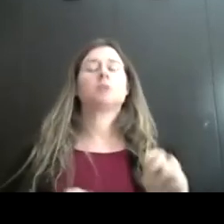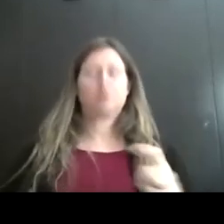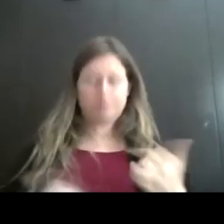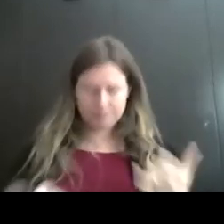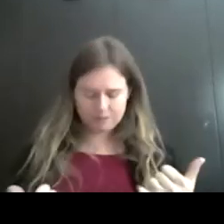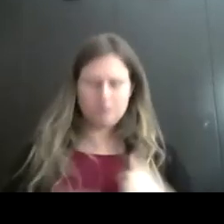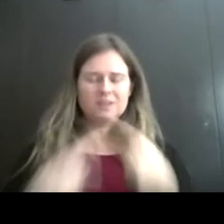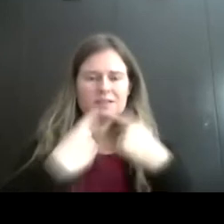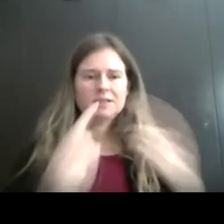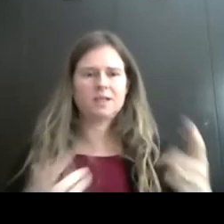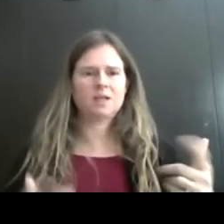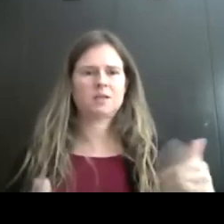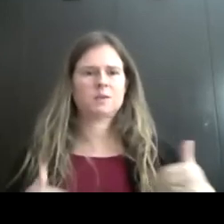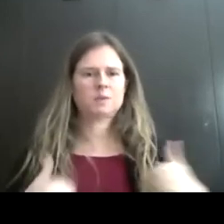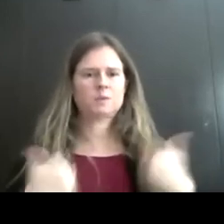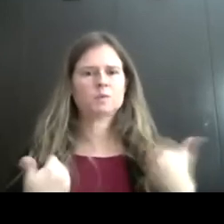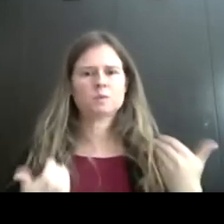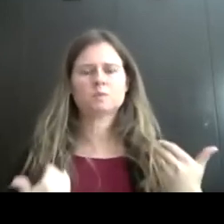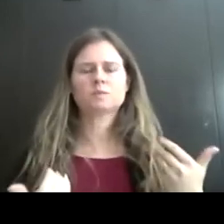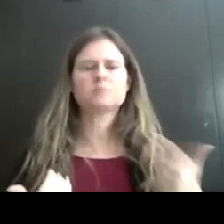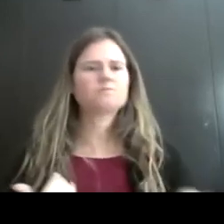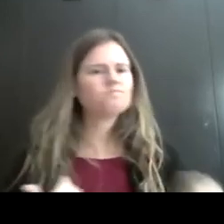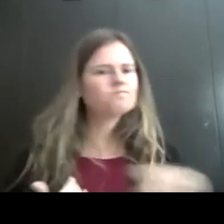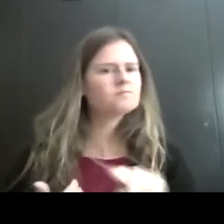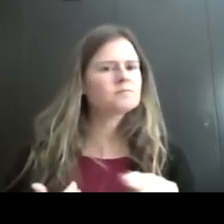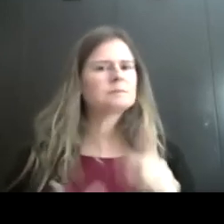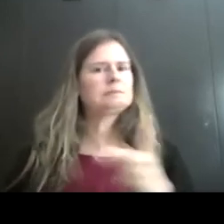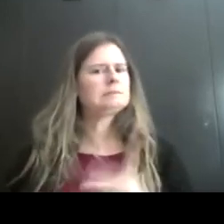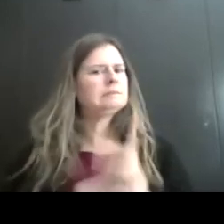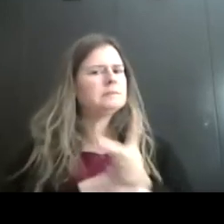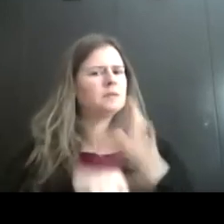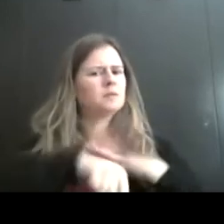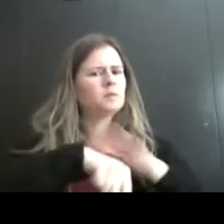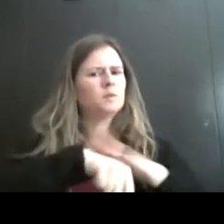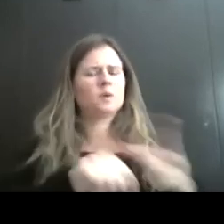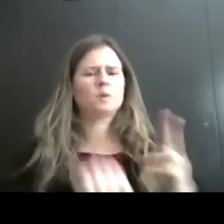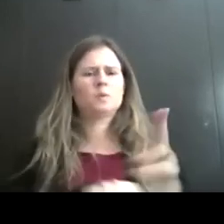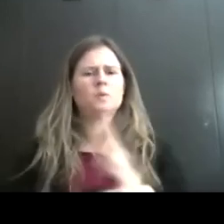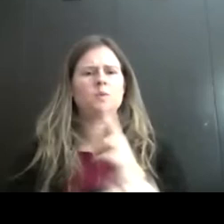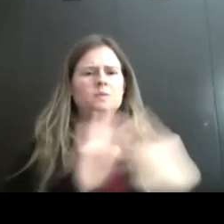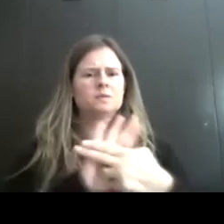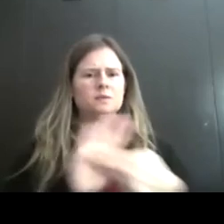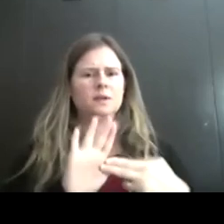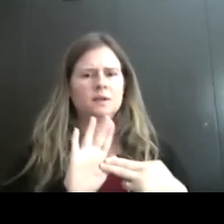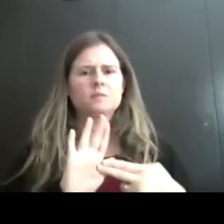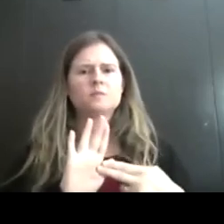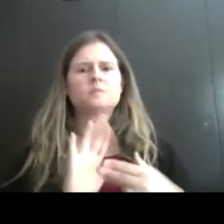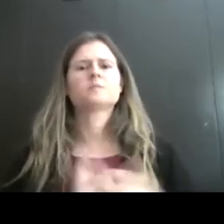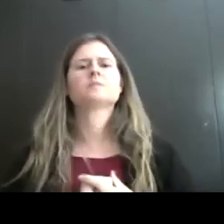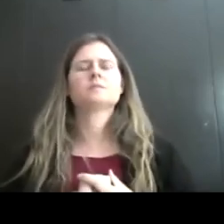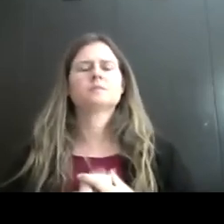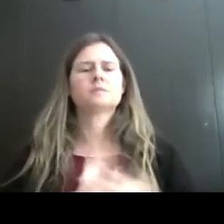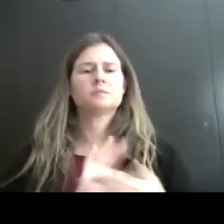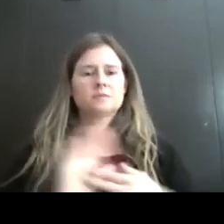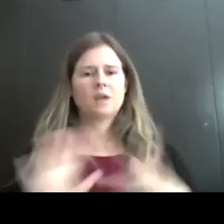you have to be very careful when you use a label of somebody. And if labels do stick